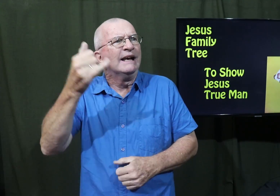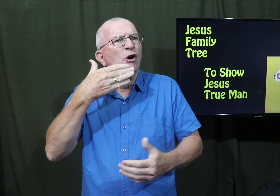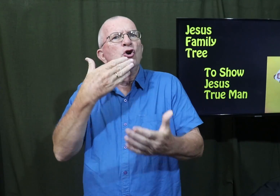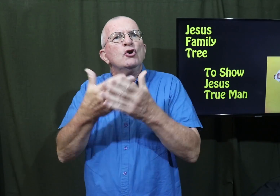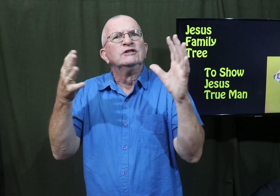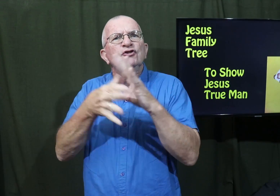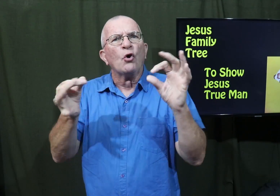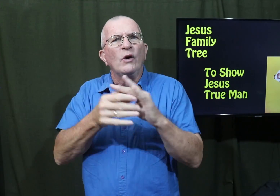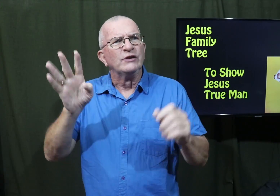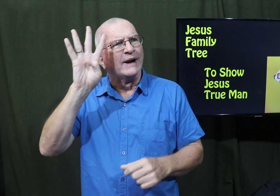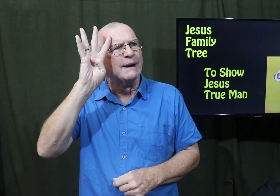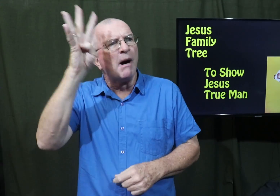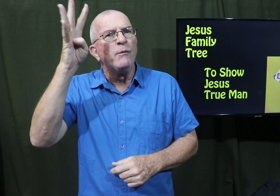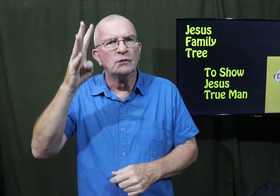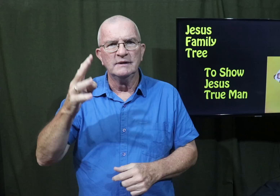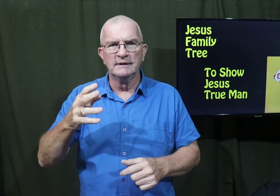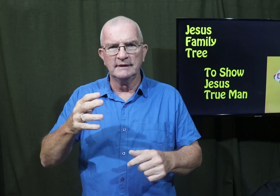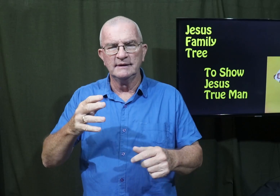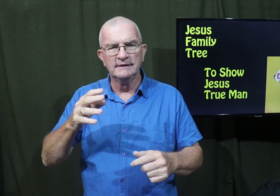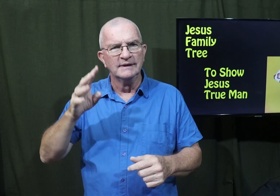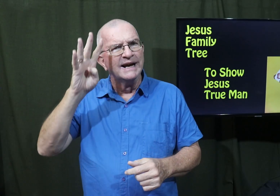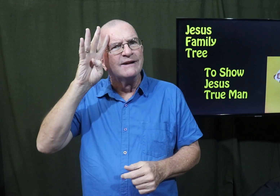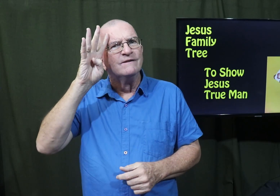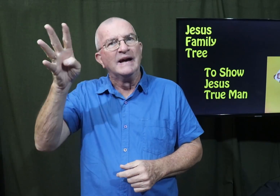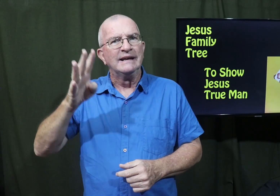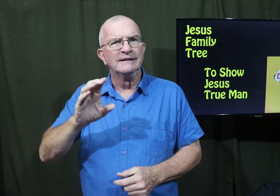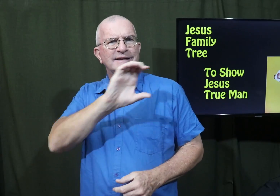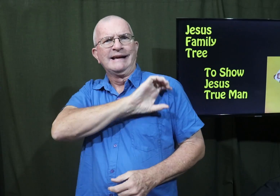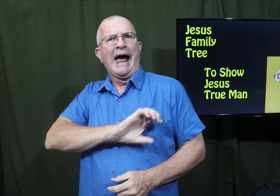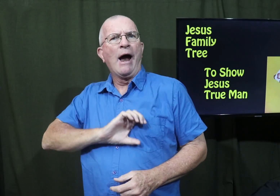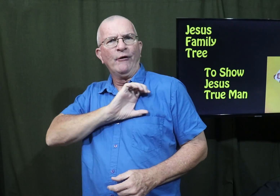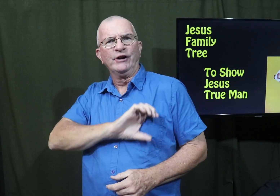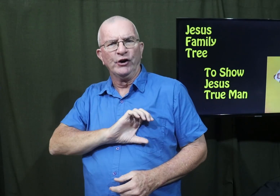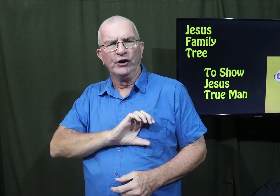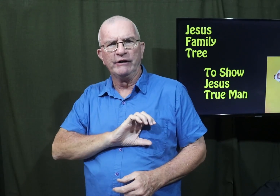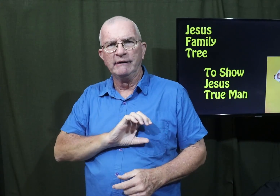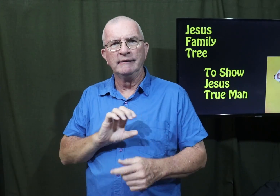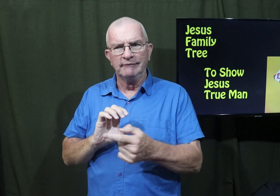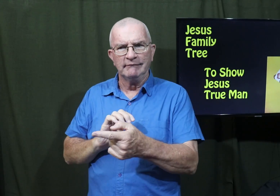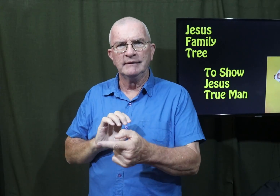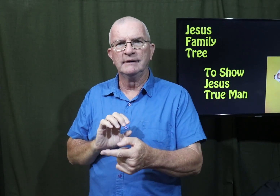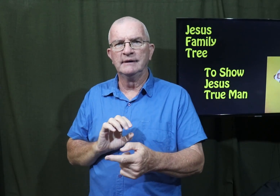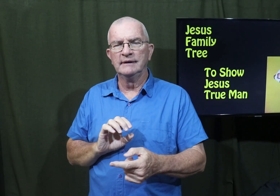person's idea of a good story so they invented the story they invented the character